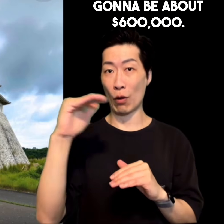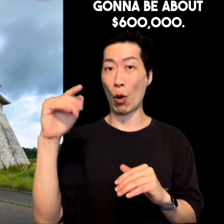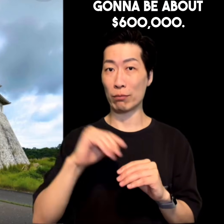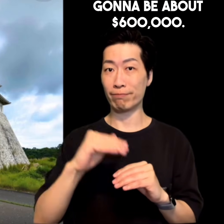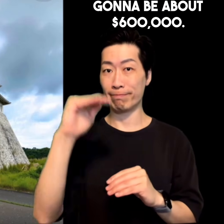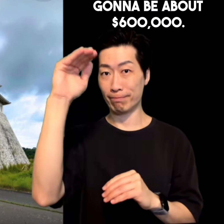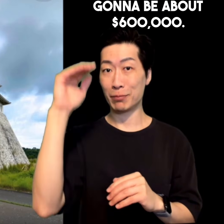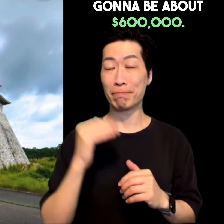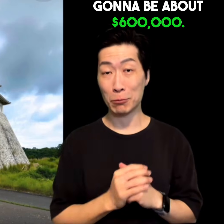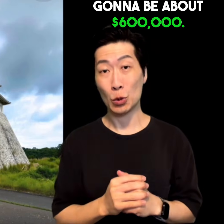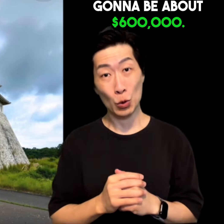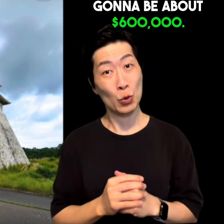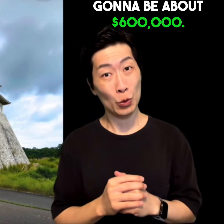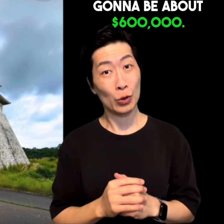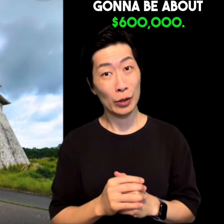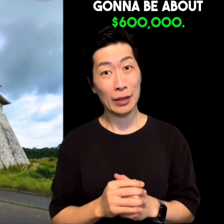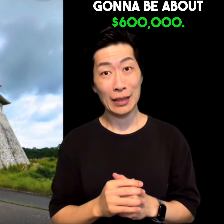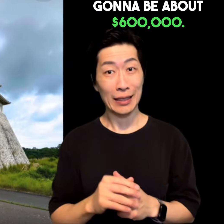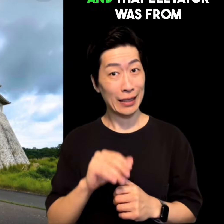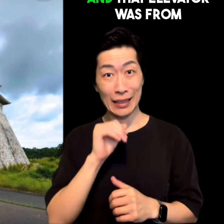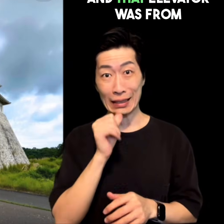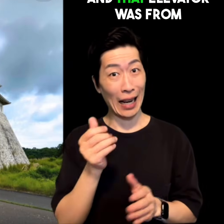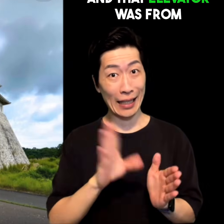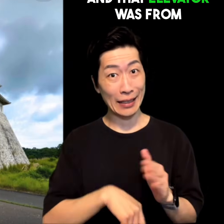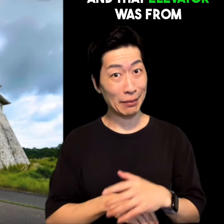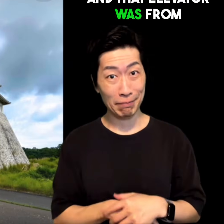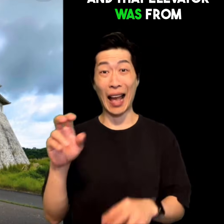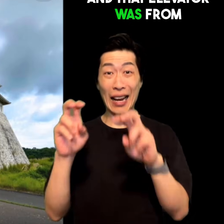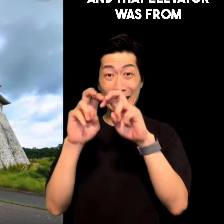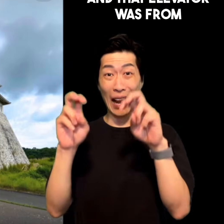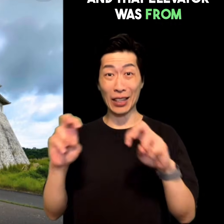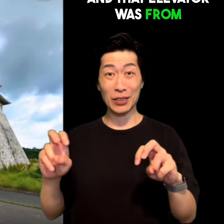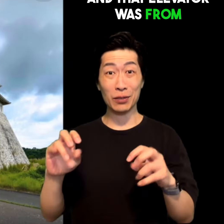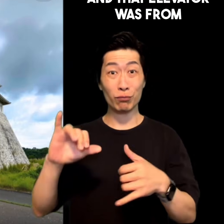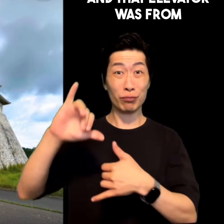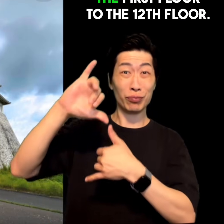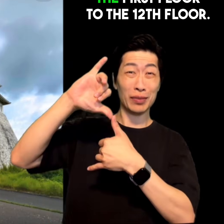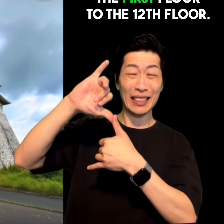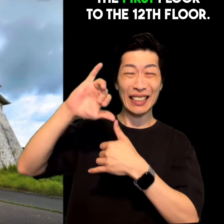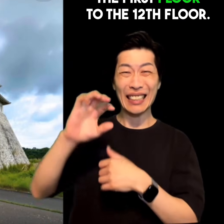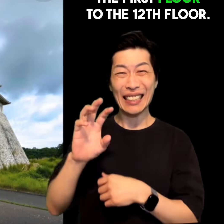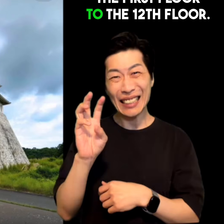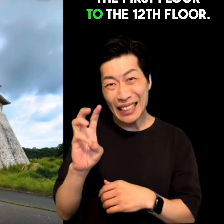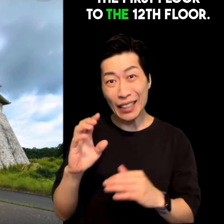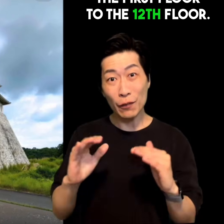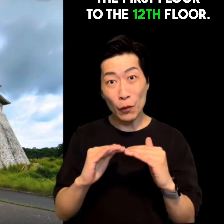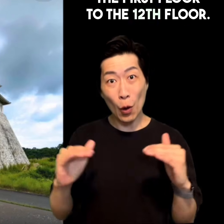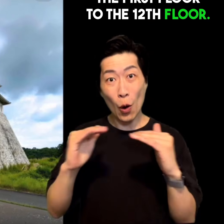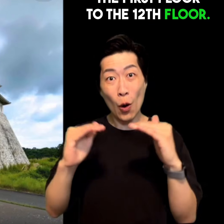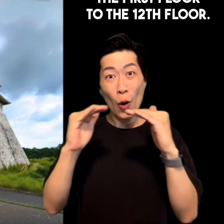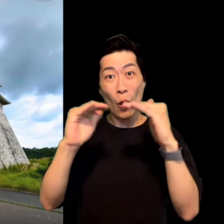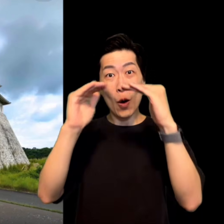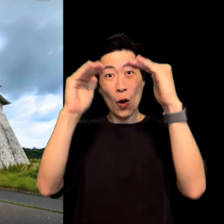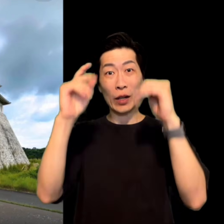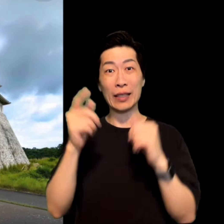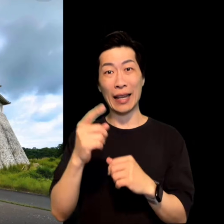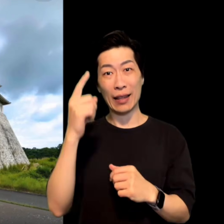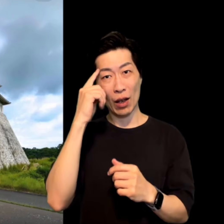about $600,000. And that elevator was from the first floor to the 12th floor.